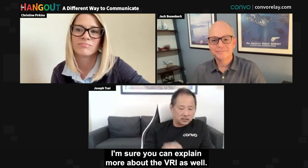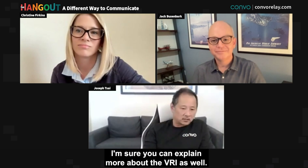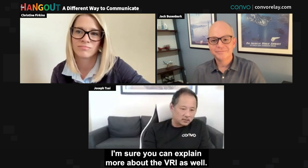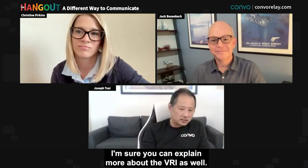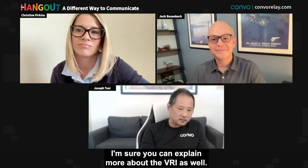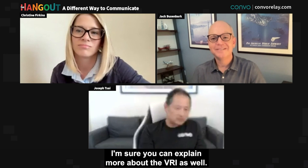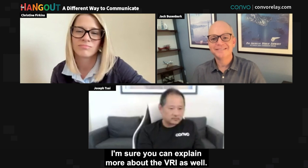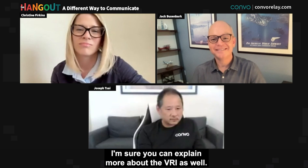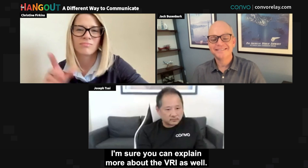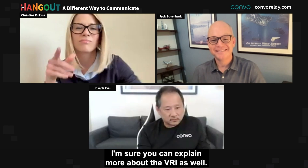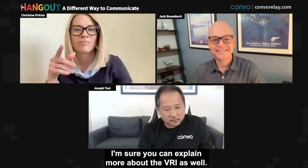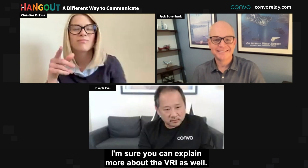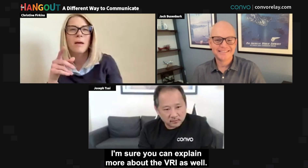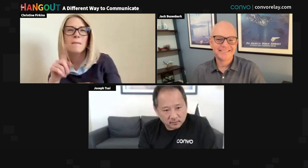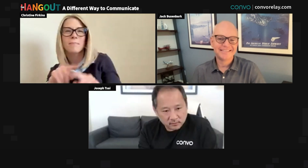more about the VRI as well.